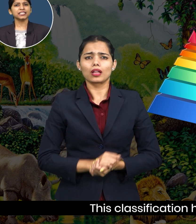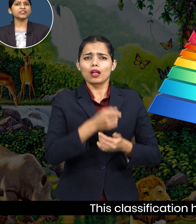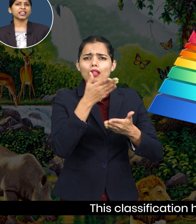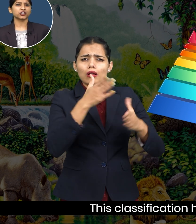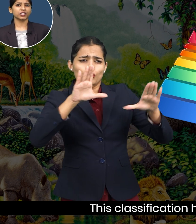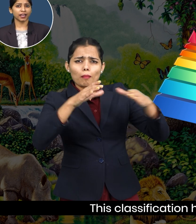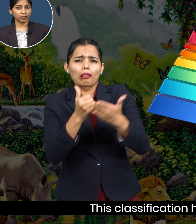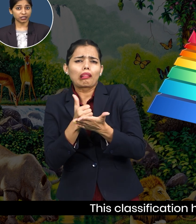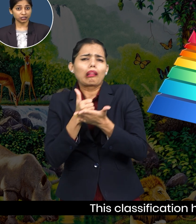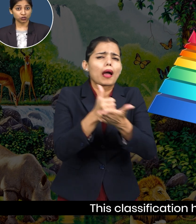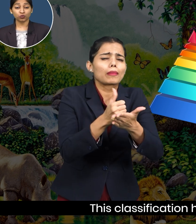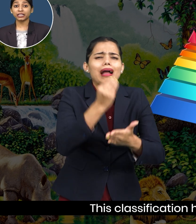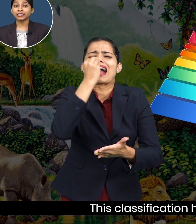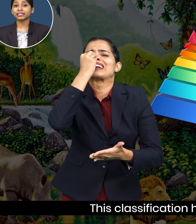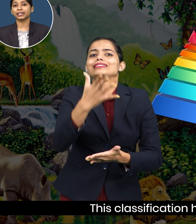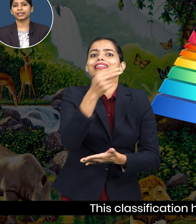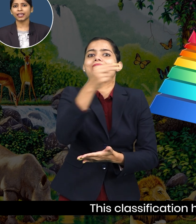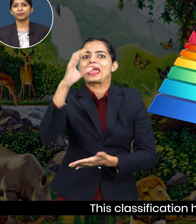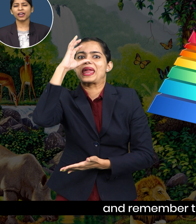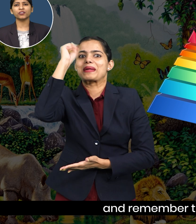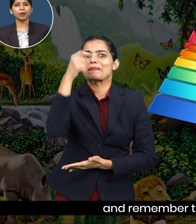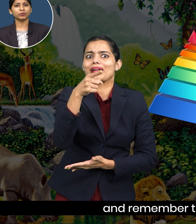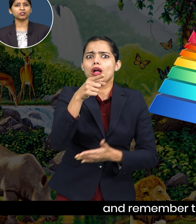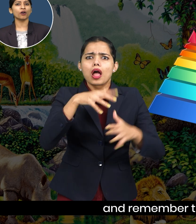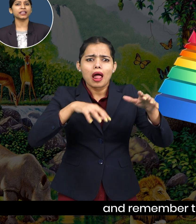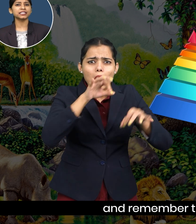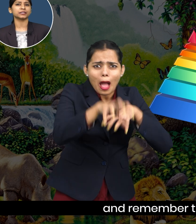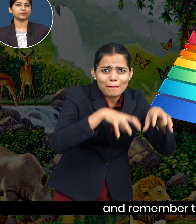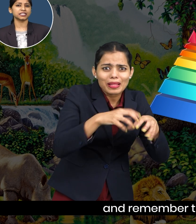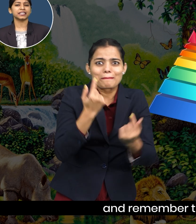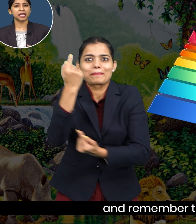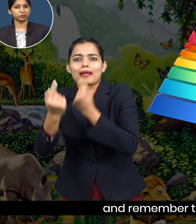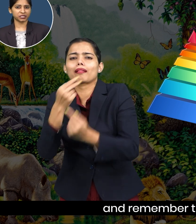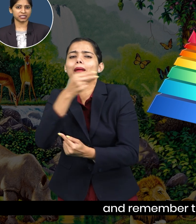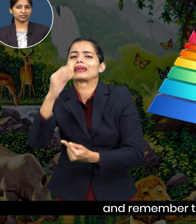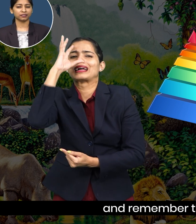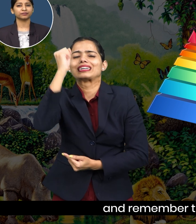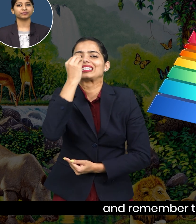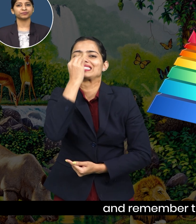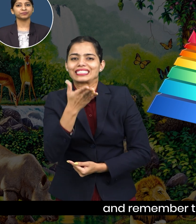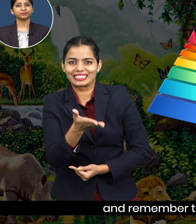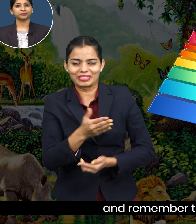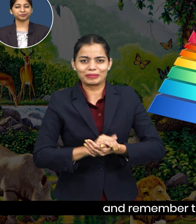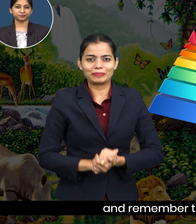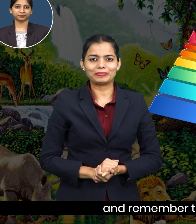This classification helped us to easily name and remember the organisms' names.